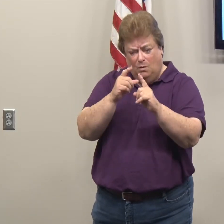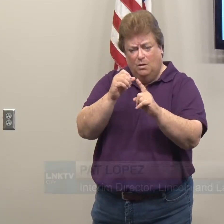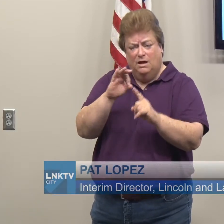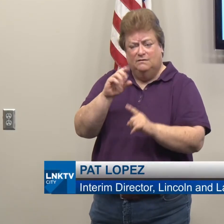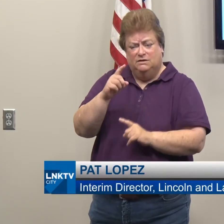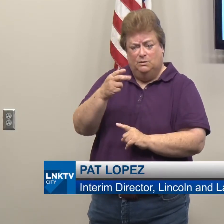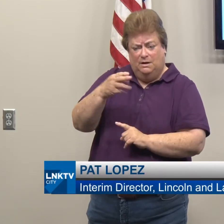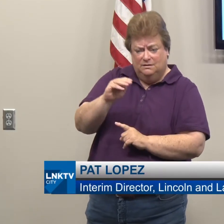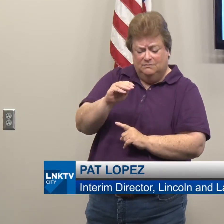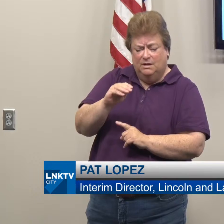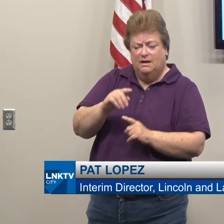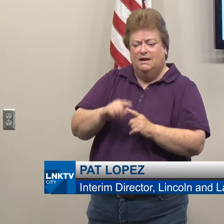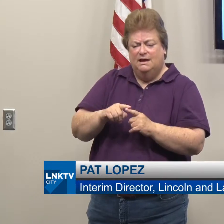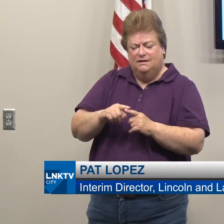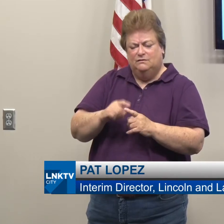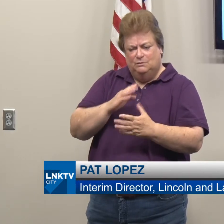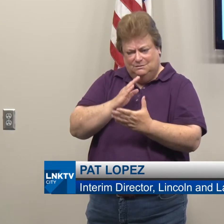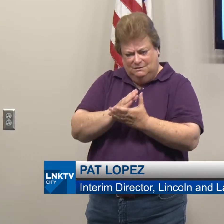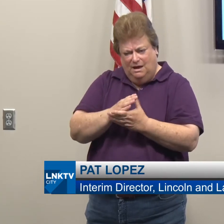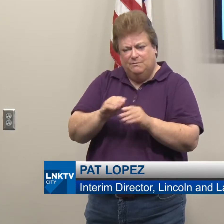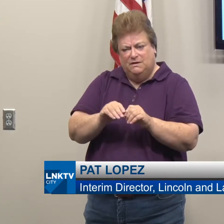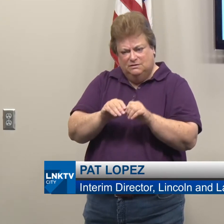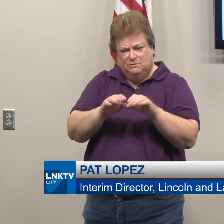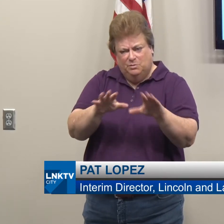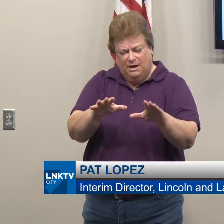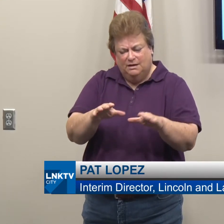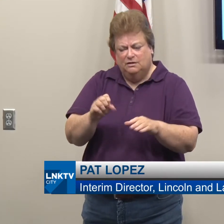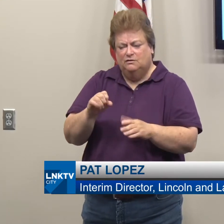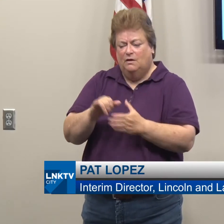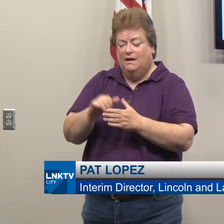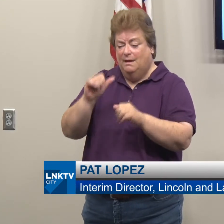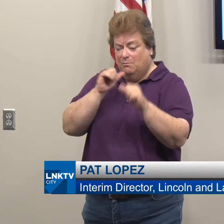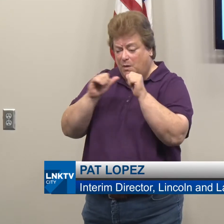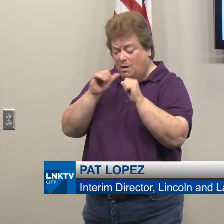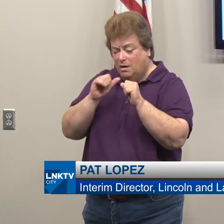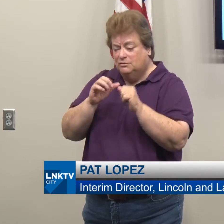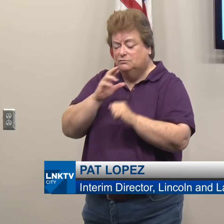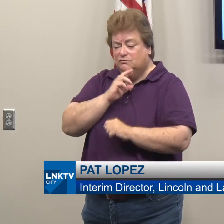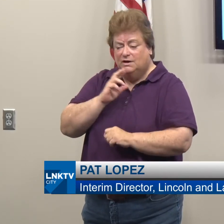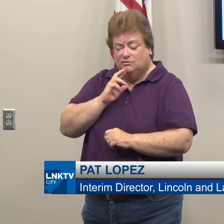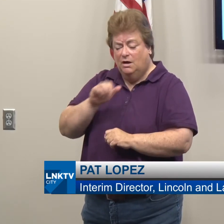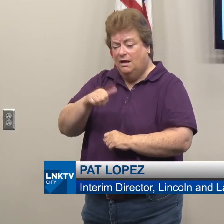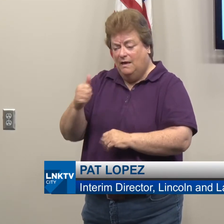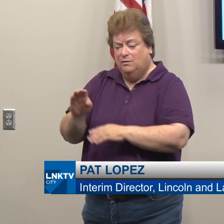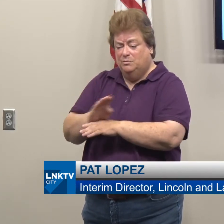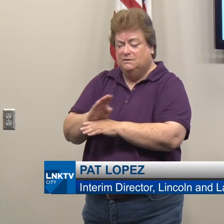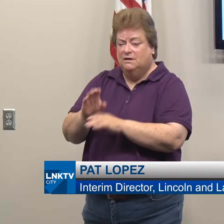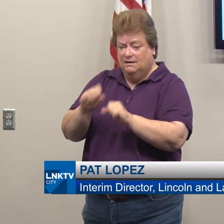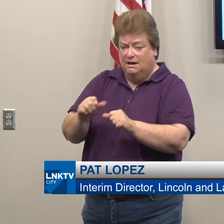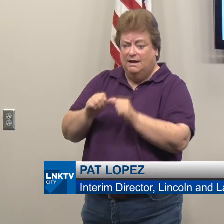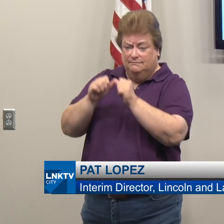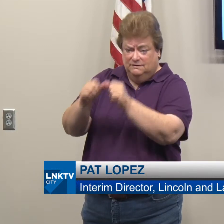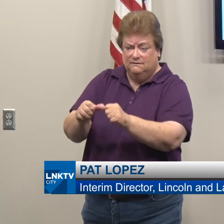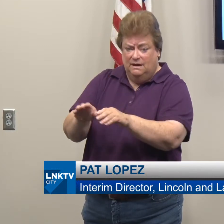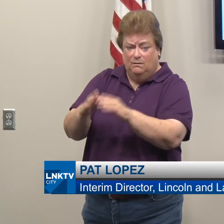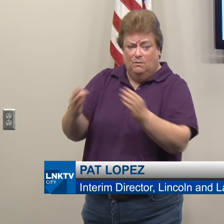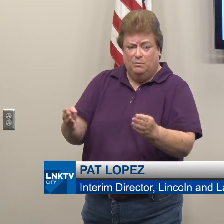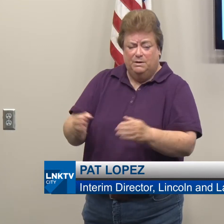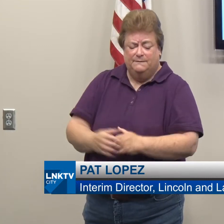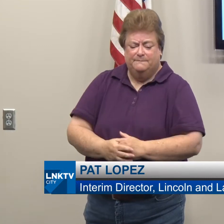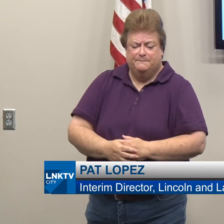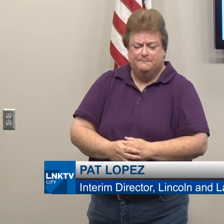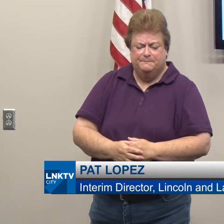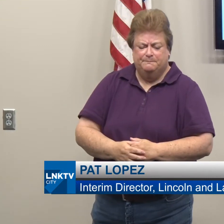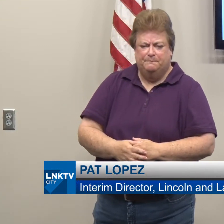is to slow the spread of the virus so that bars, restaurants, and other businesses can stay open. We